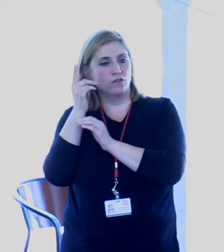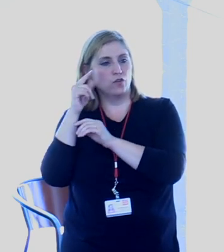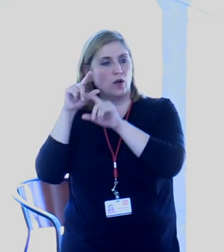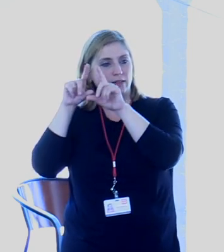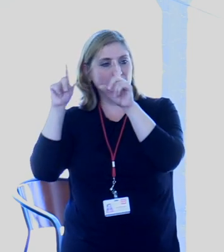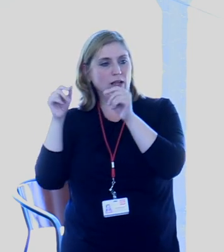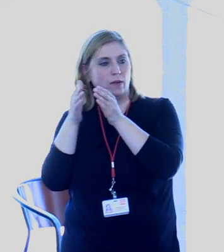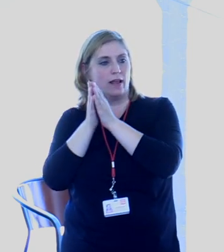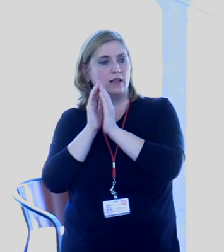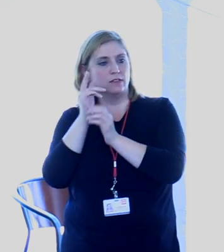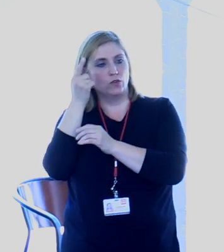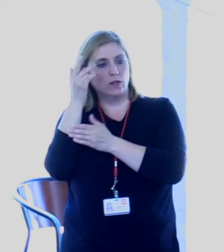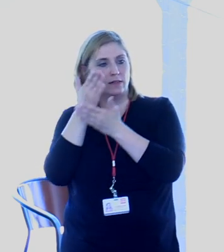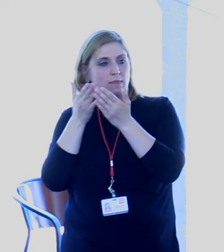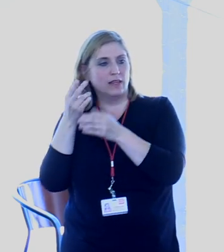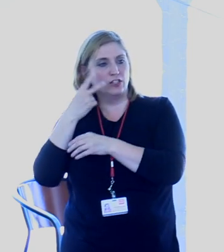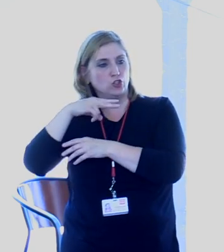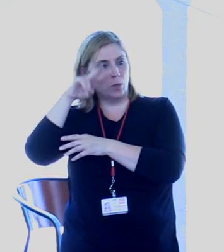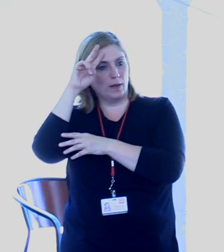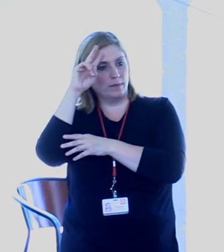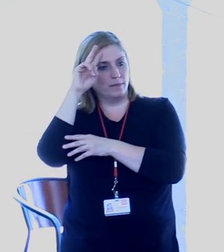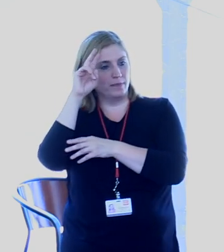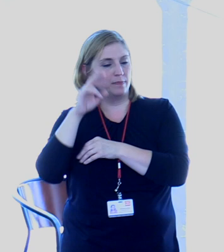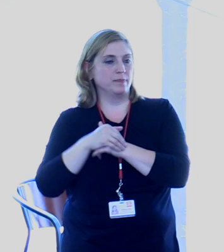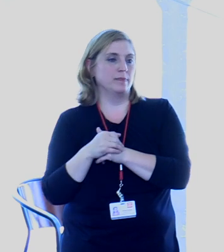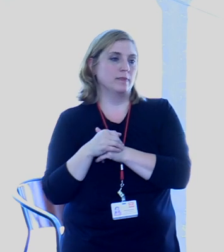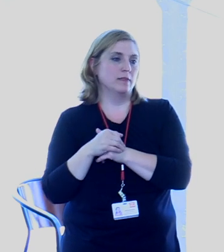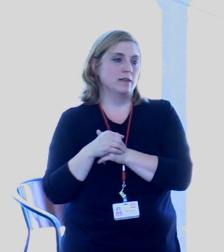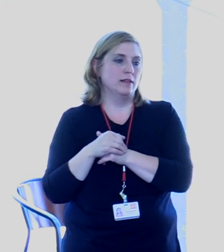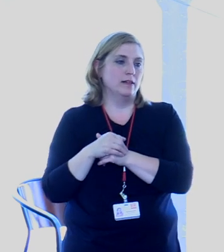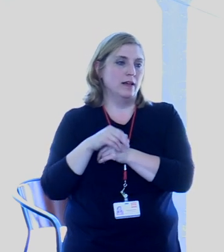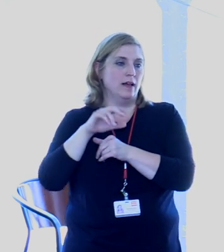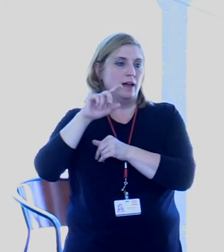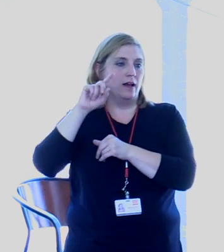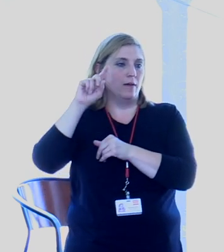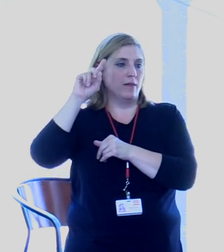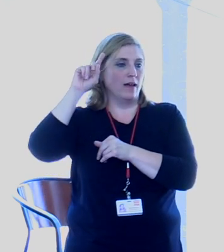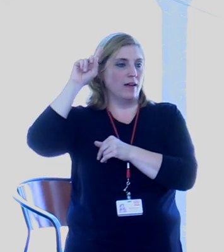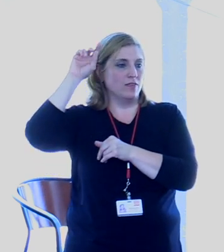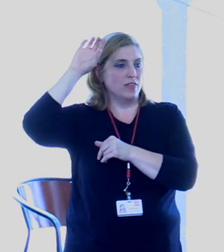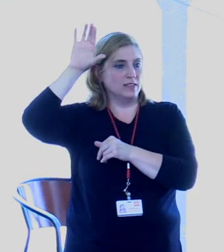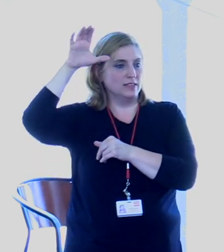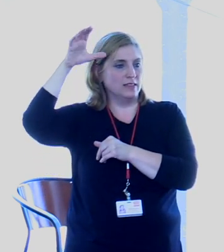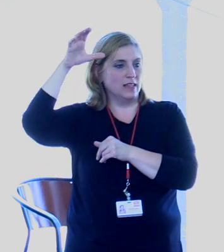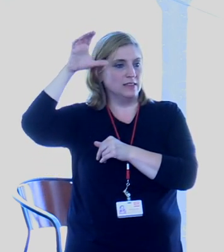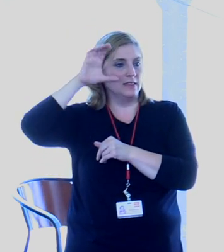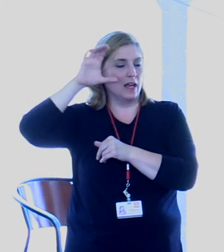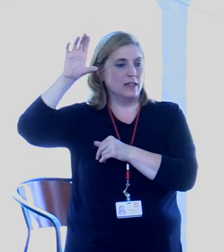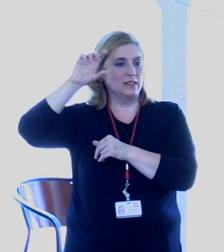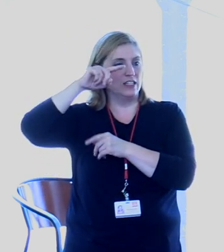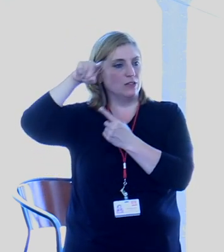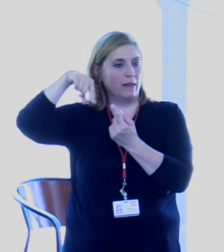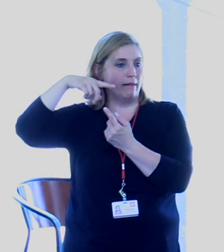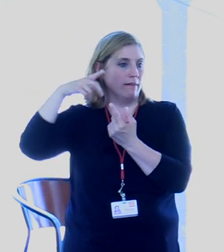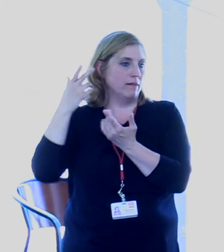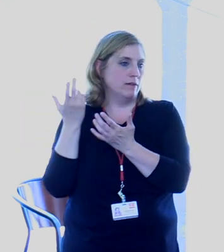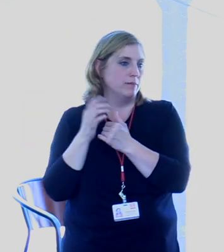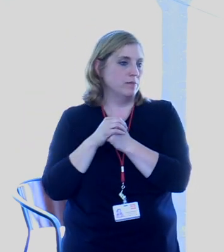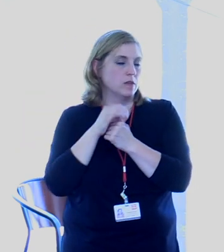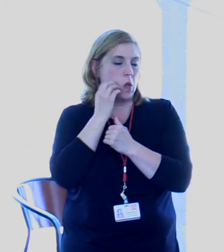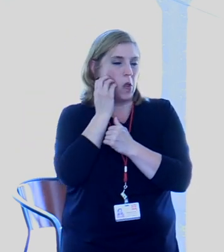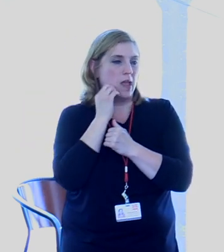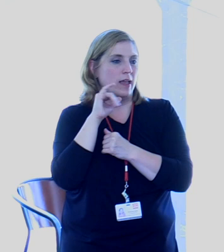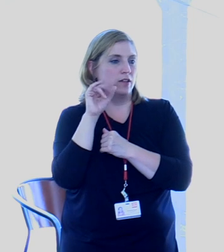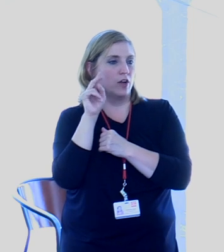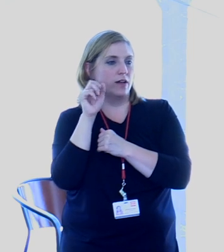would have asked for something stupid. The sun to spin, okay? But he wouldn't have asked for the